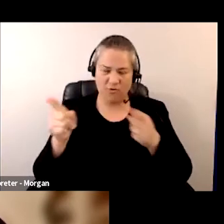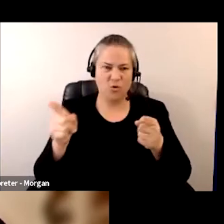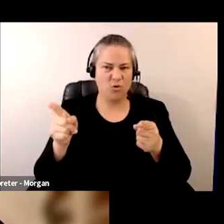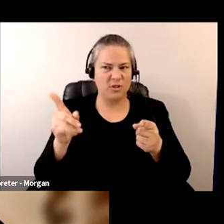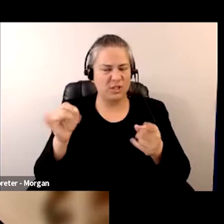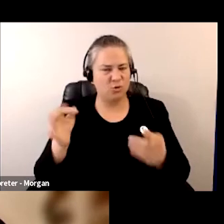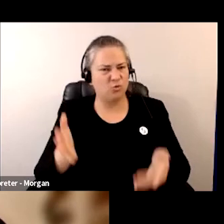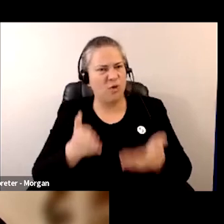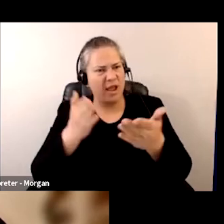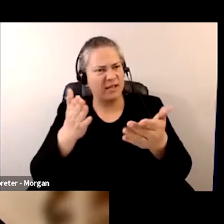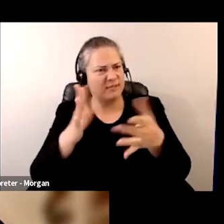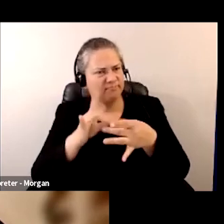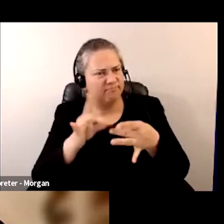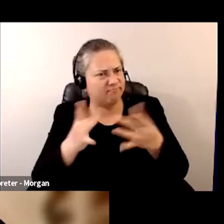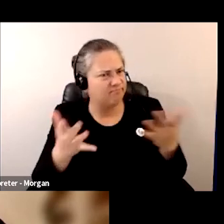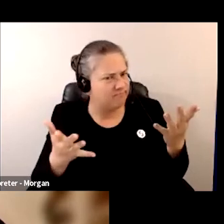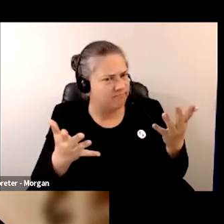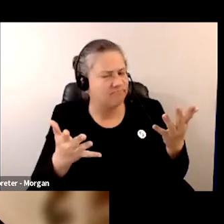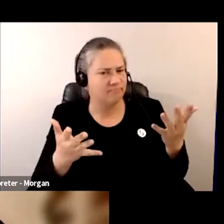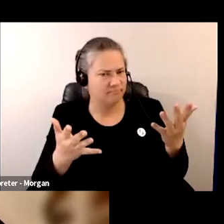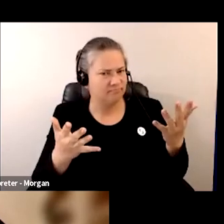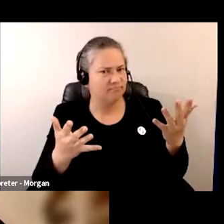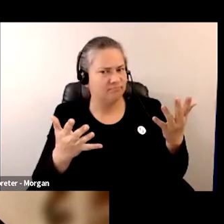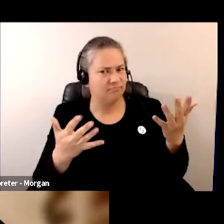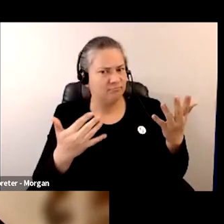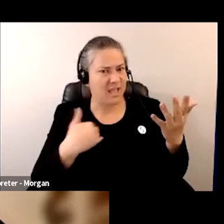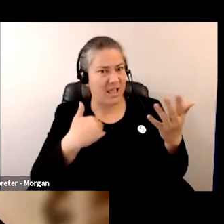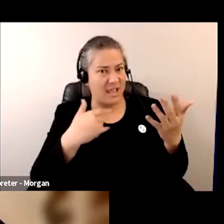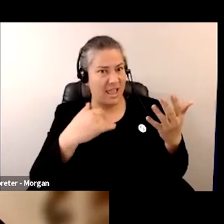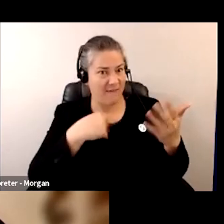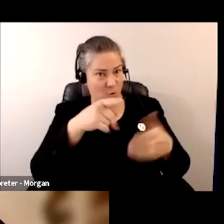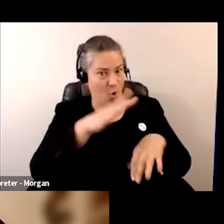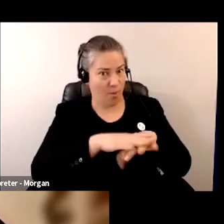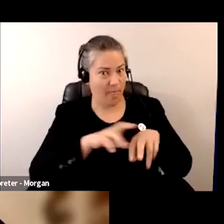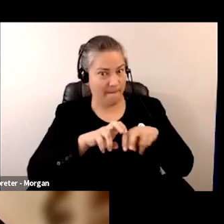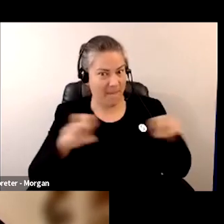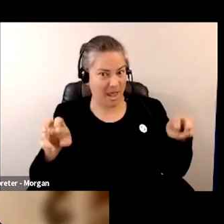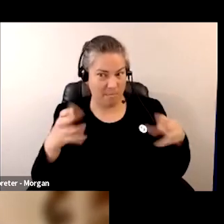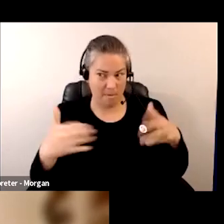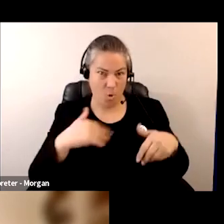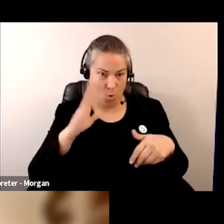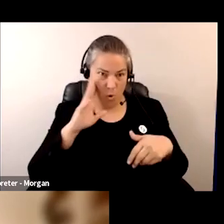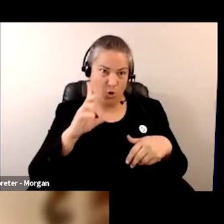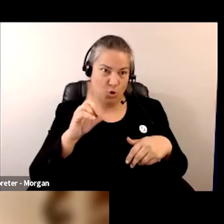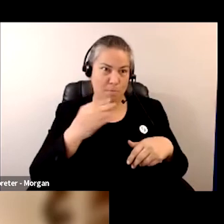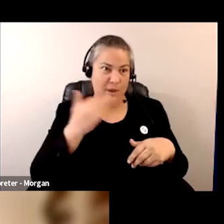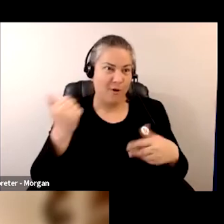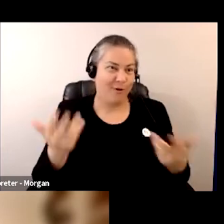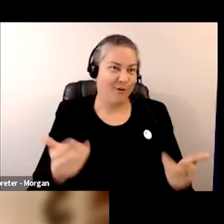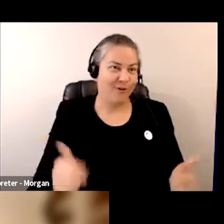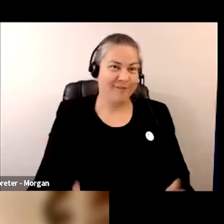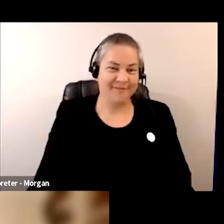sensible things that we'd had you on the panel, we might have done a little better.